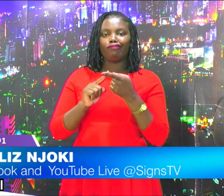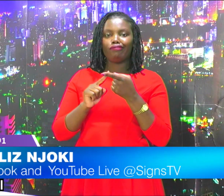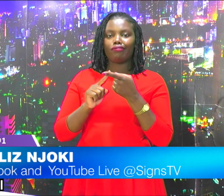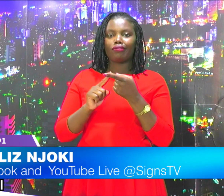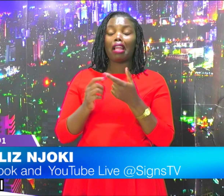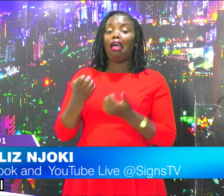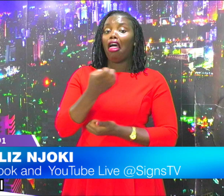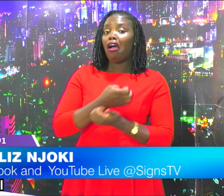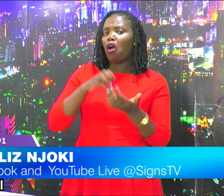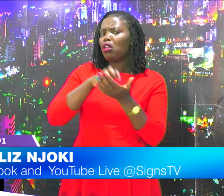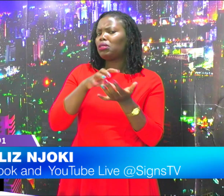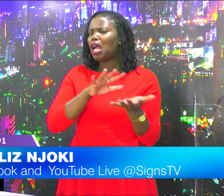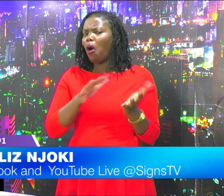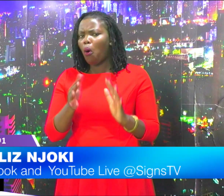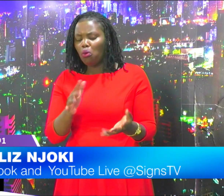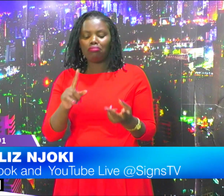in Kisumu